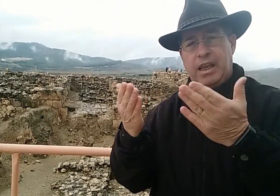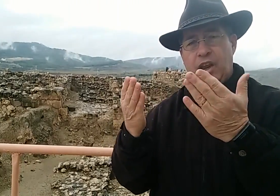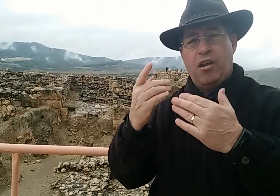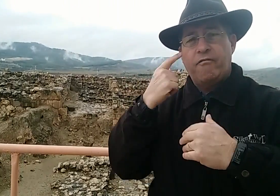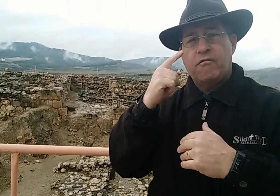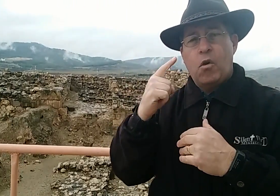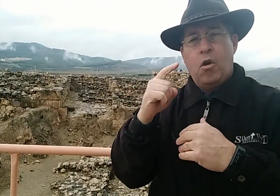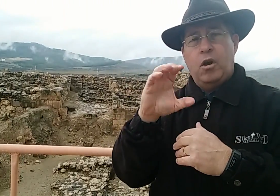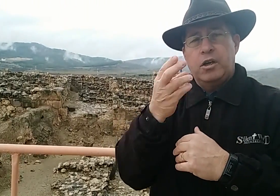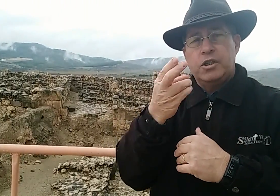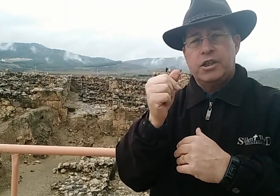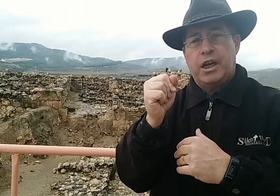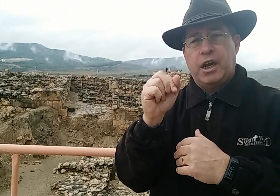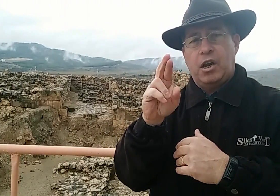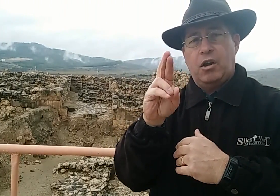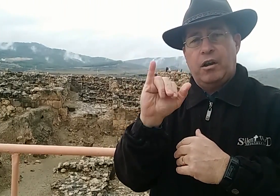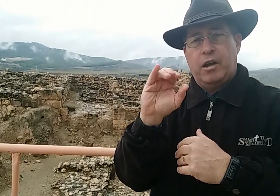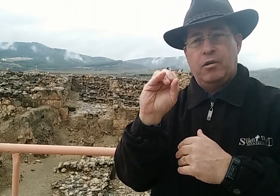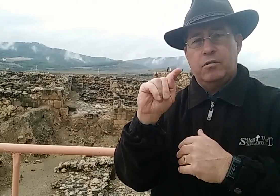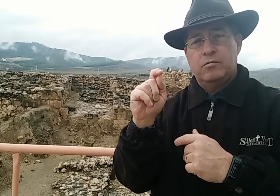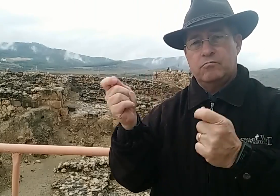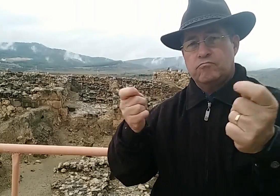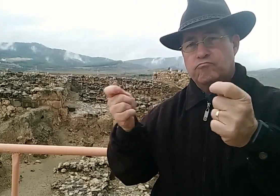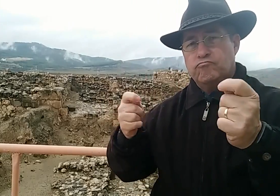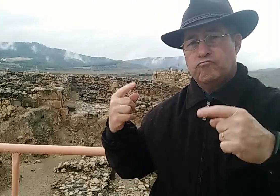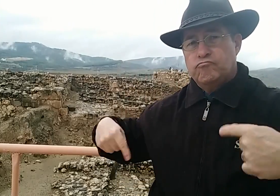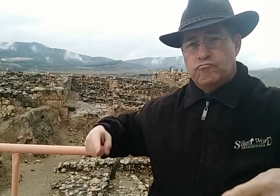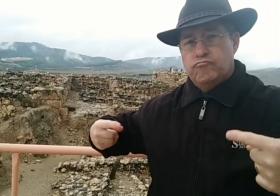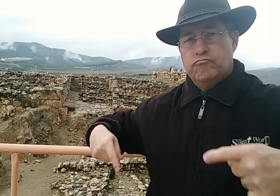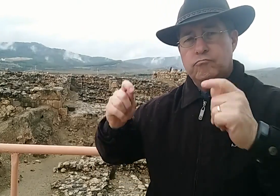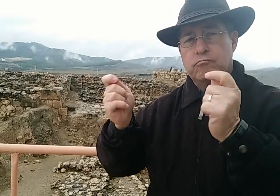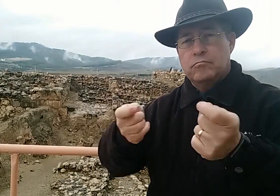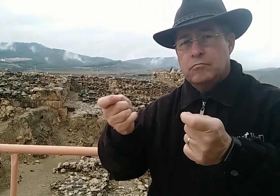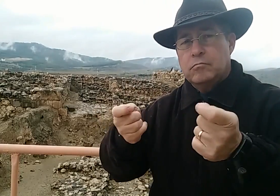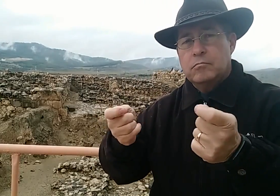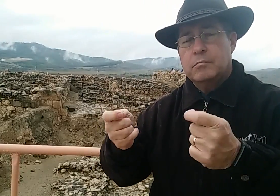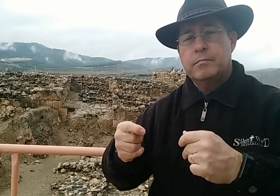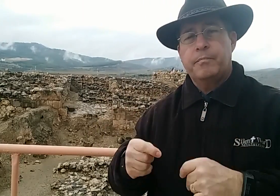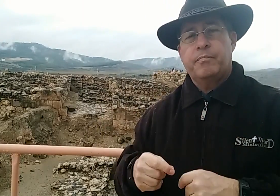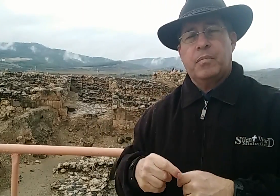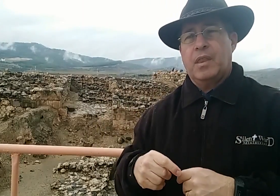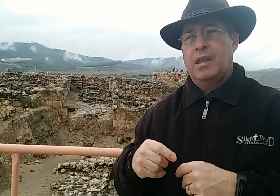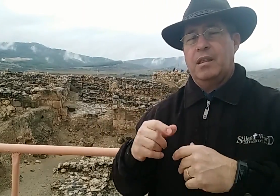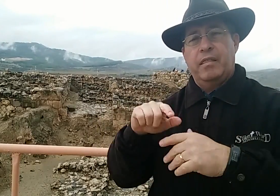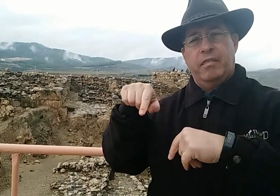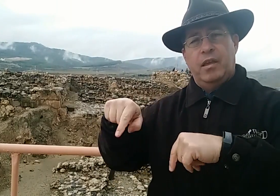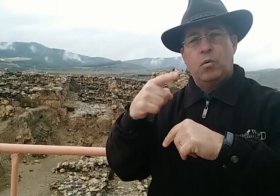had a city built here for his chariots, horses.